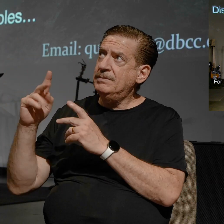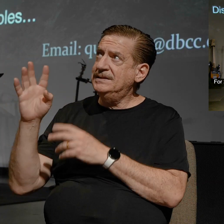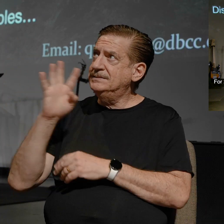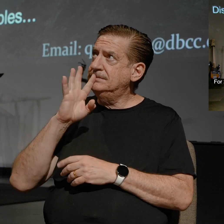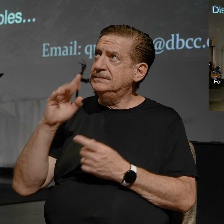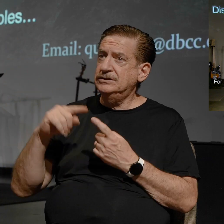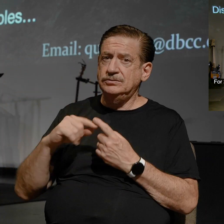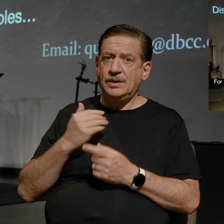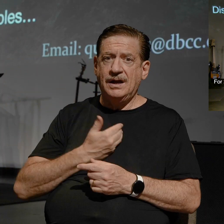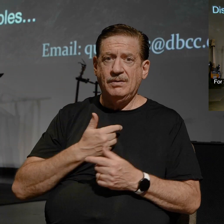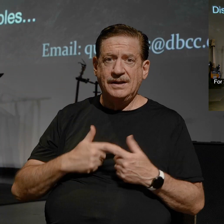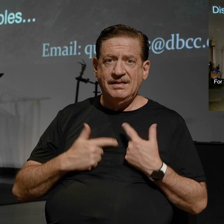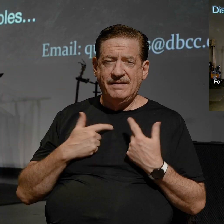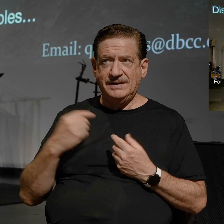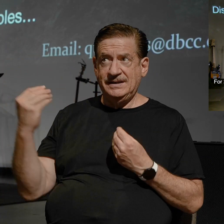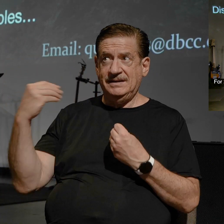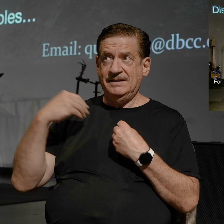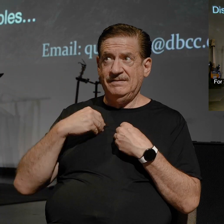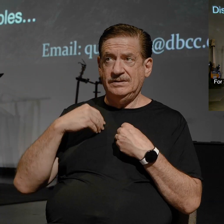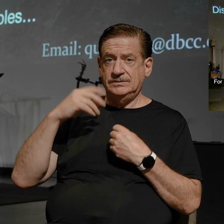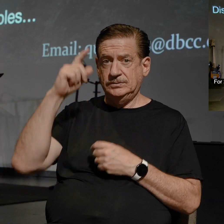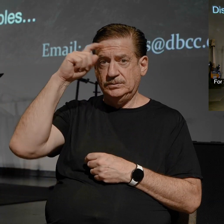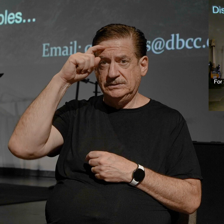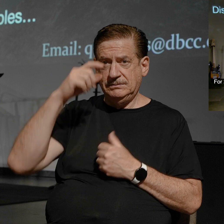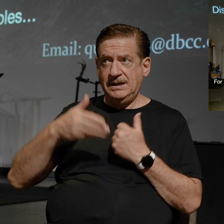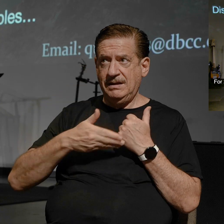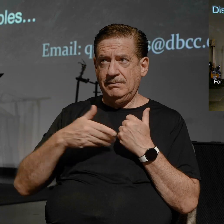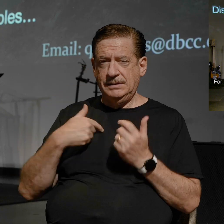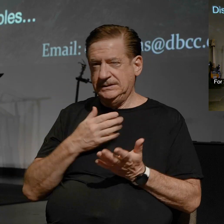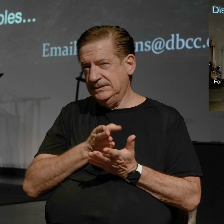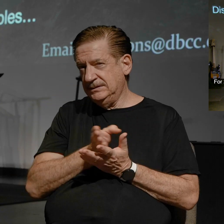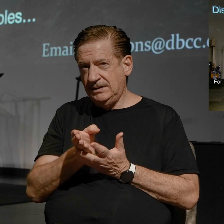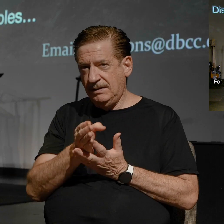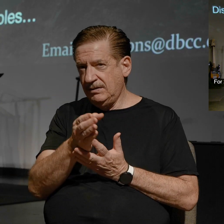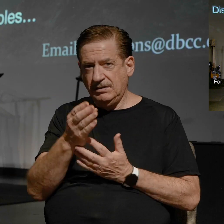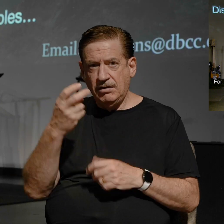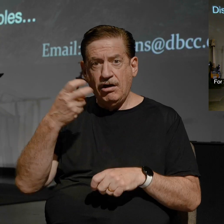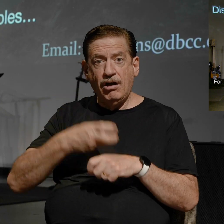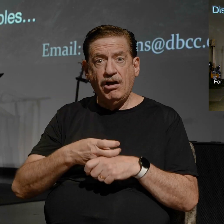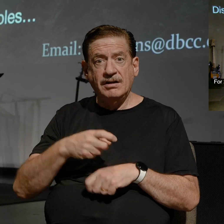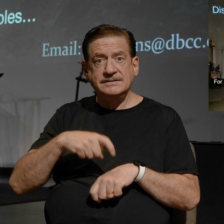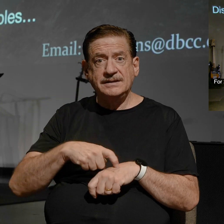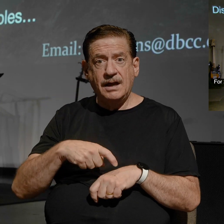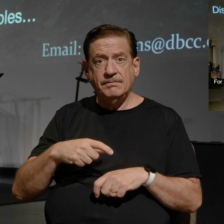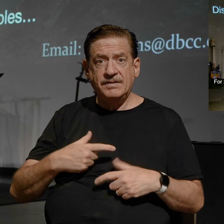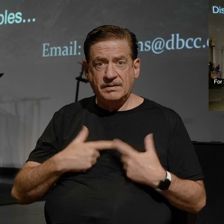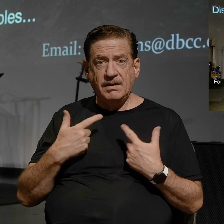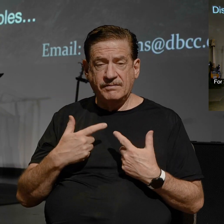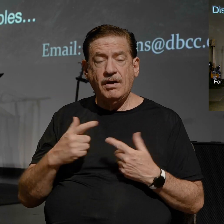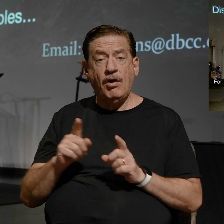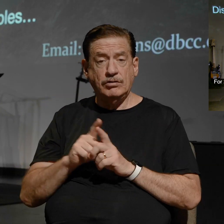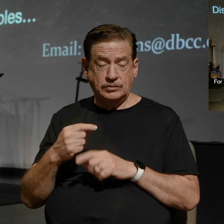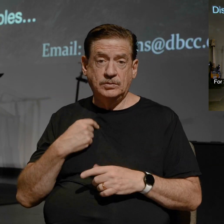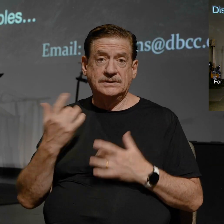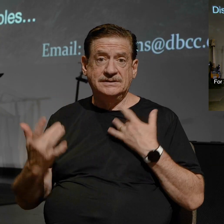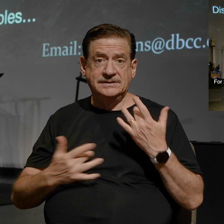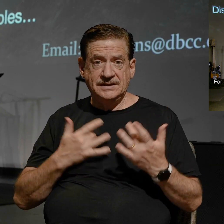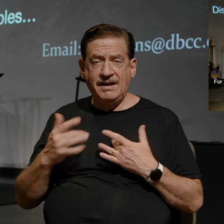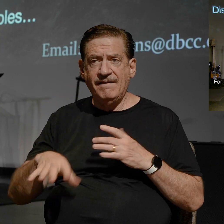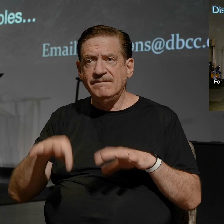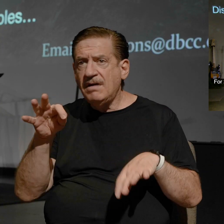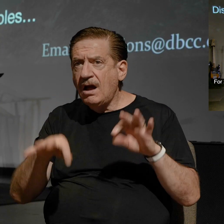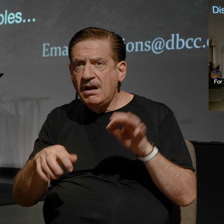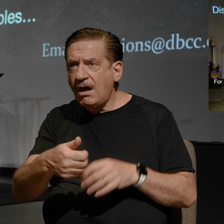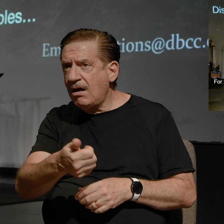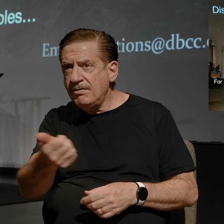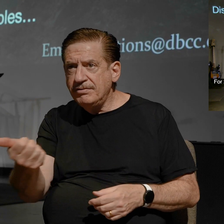give us wisdom, help us navigate through the hard times of life. And then we also were really excited about finding